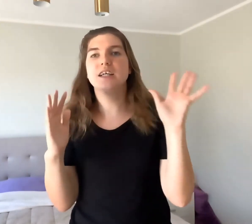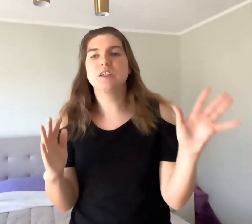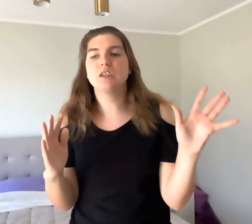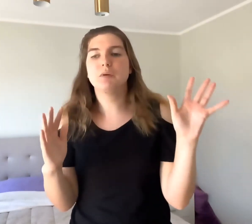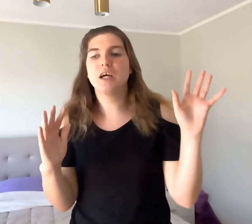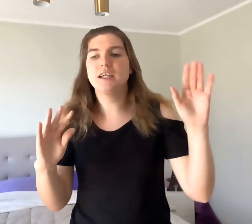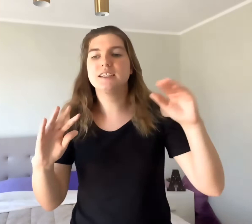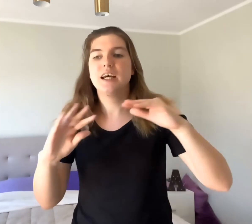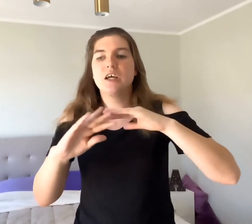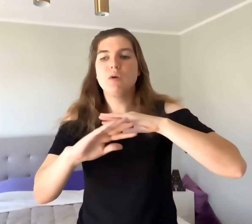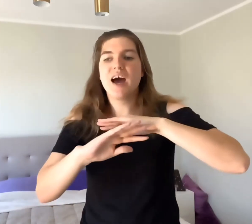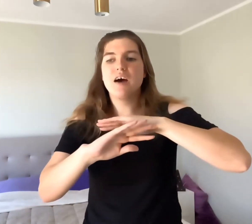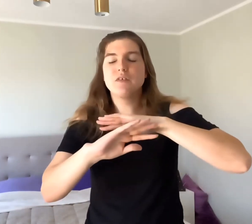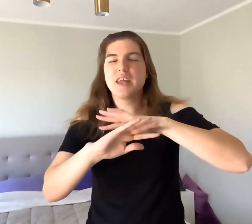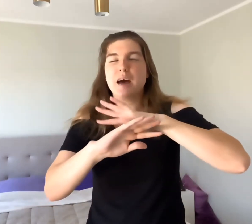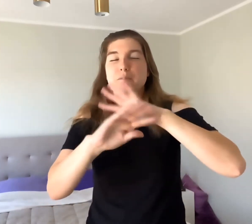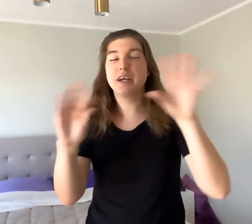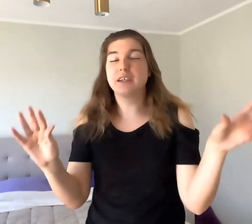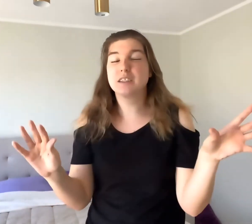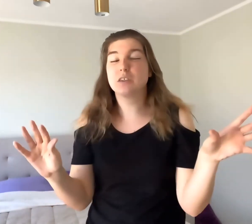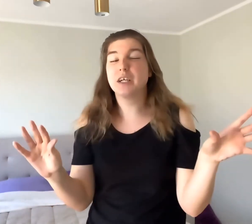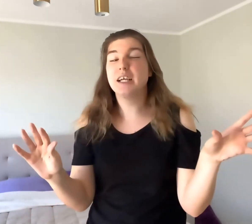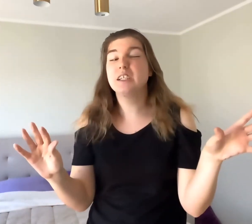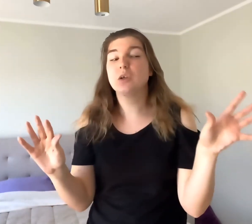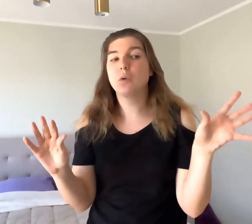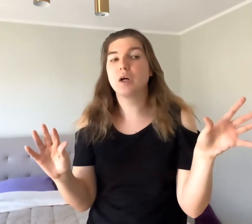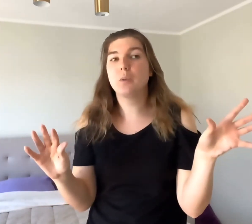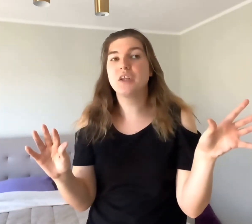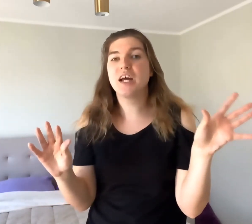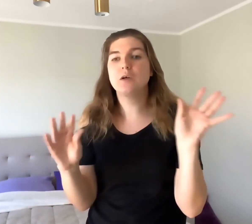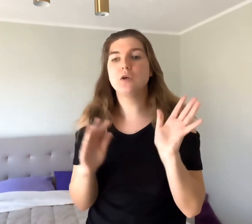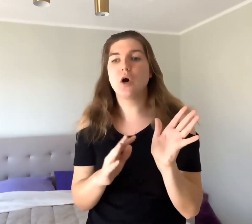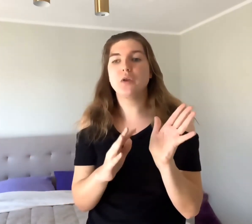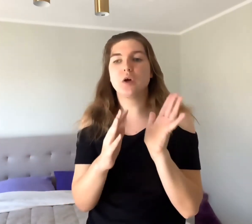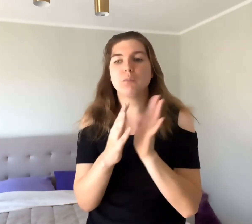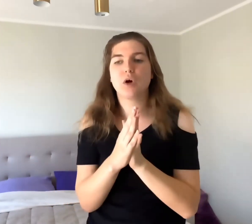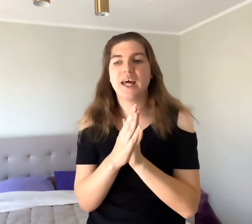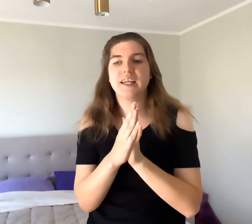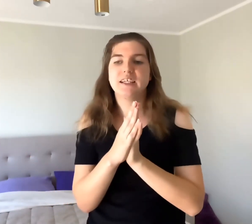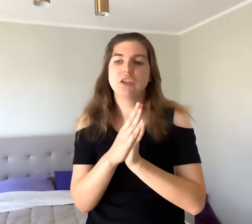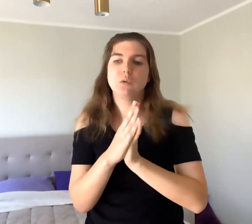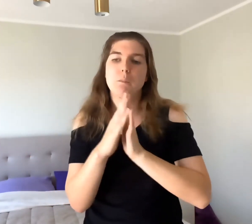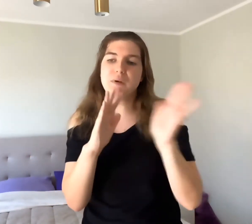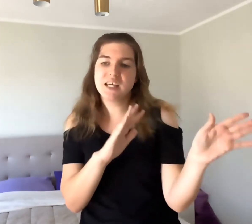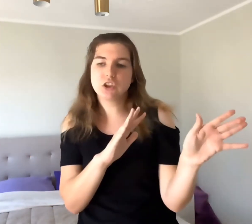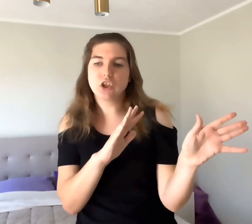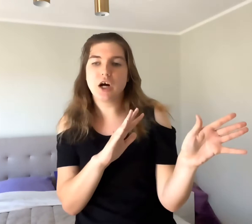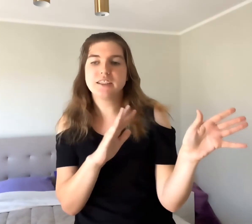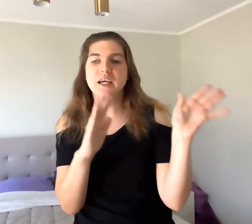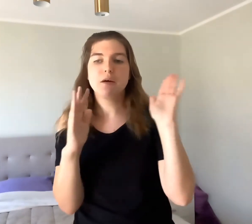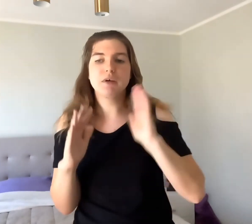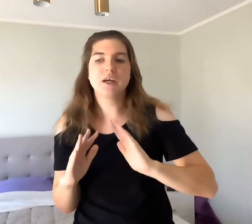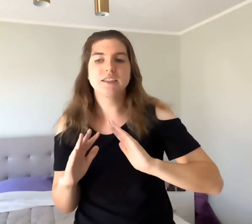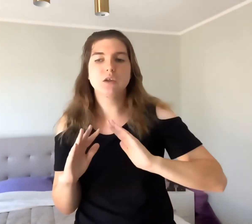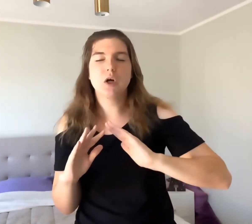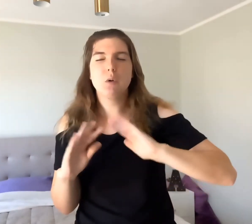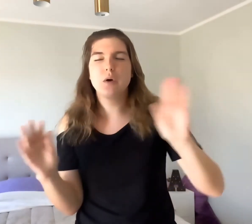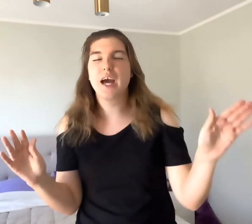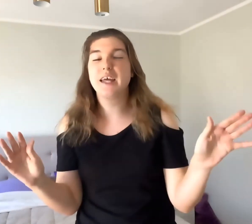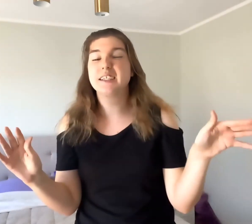just because you have that bigger screen to work with and you know that you're more likely to be in shot because you know, okay, this is